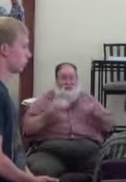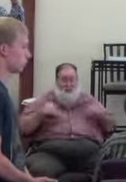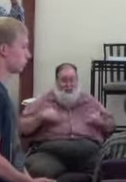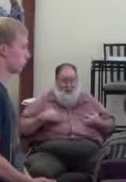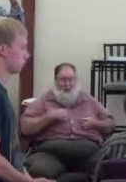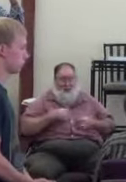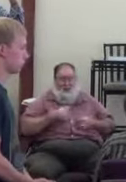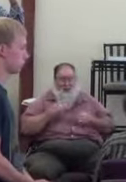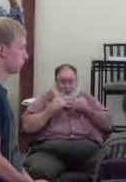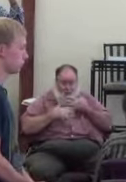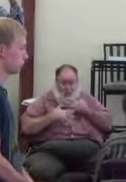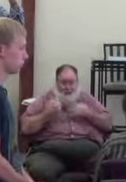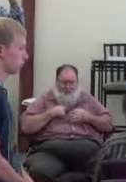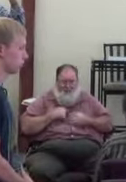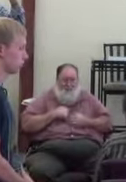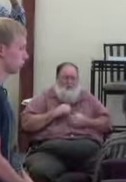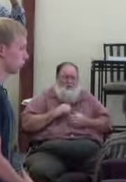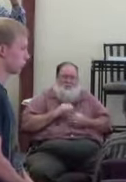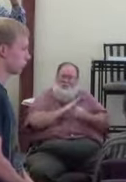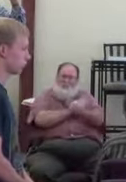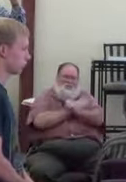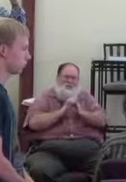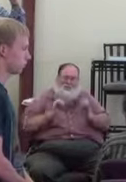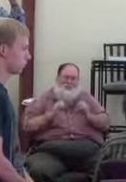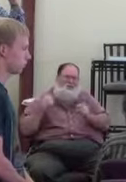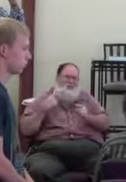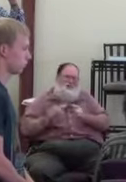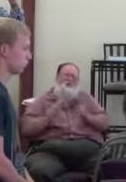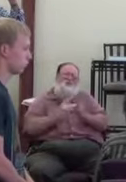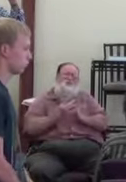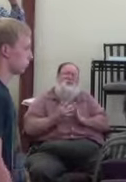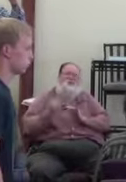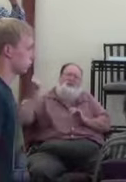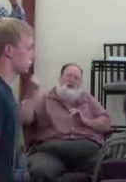And we were powerless until Jesus came for you and me.